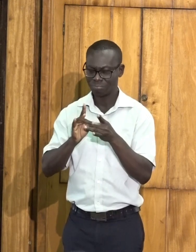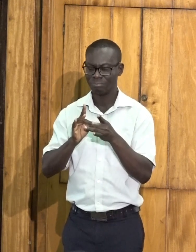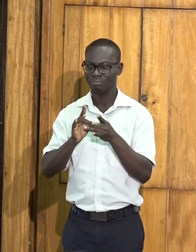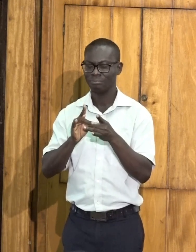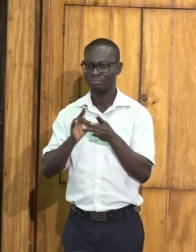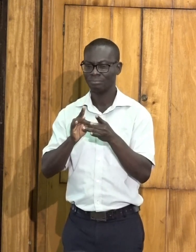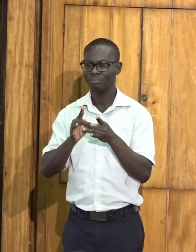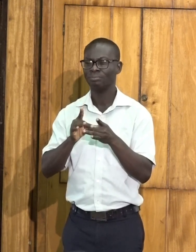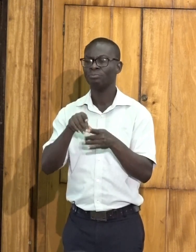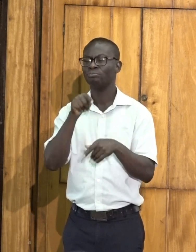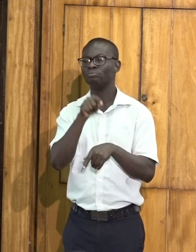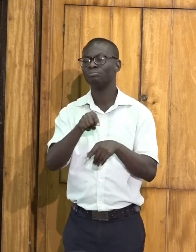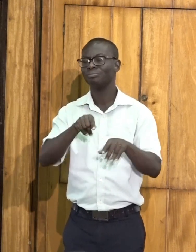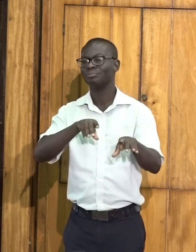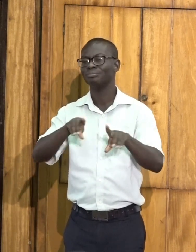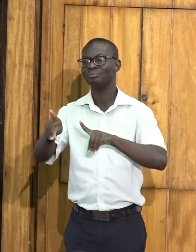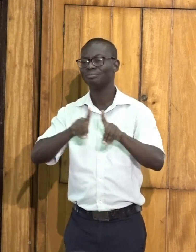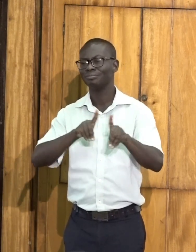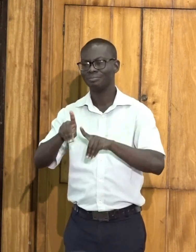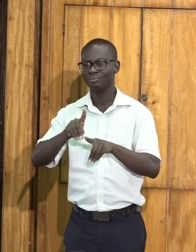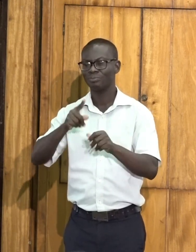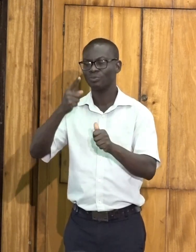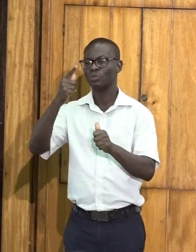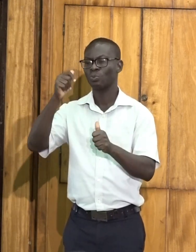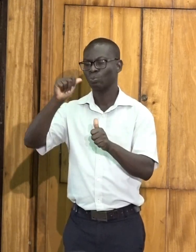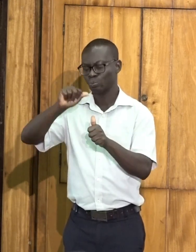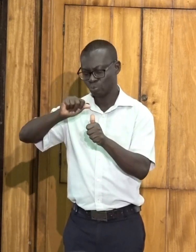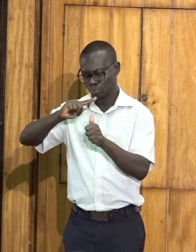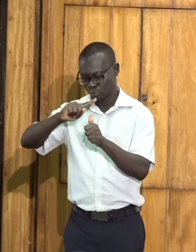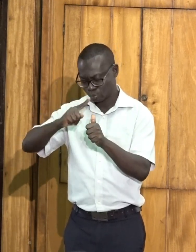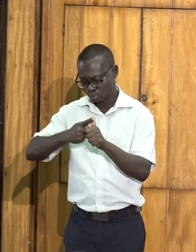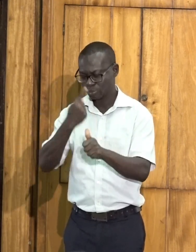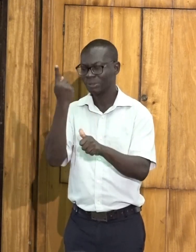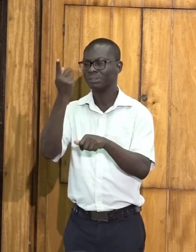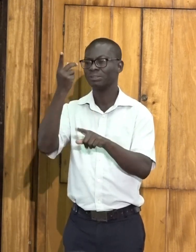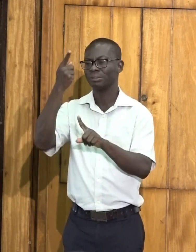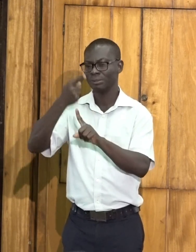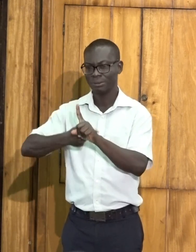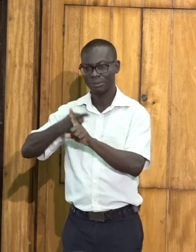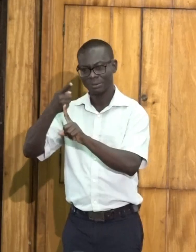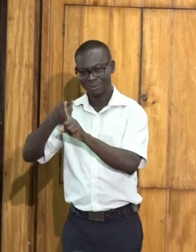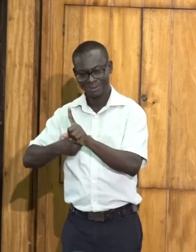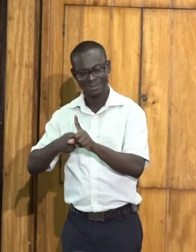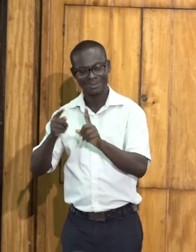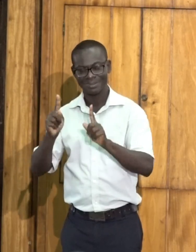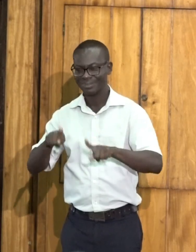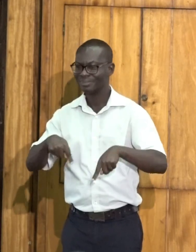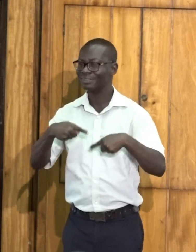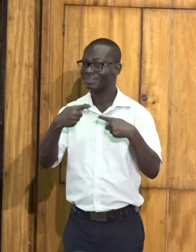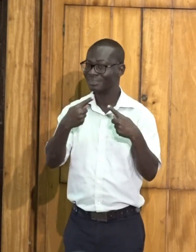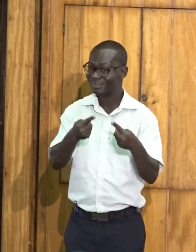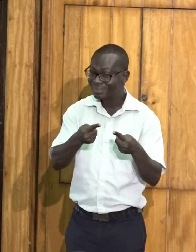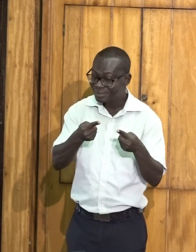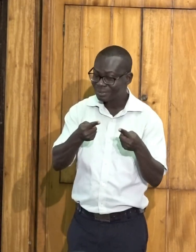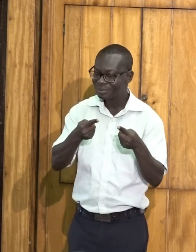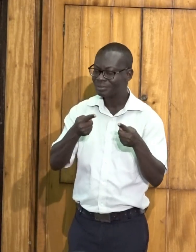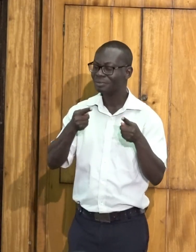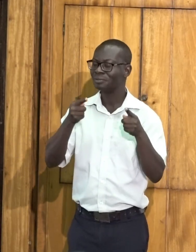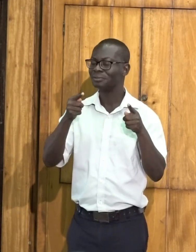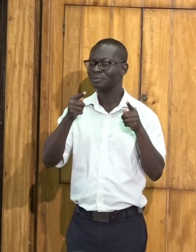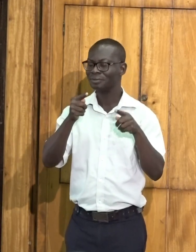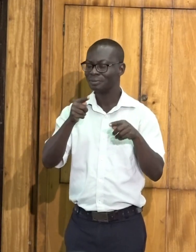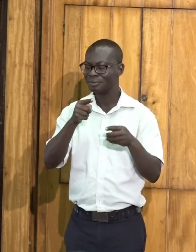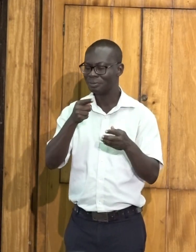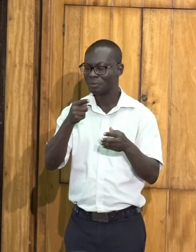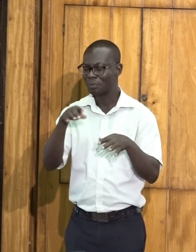do is once a month, they get together with the focal people from every entry point, sit, review the